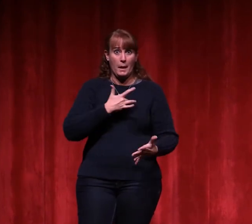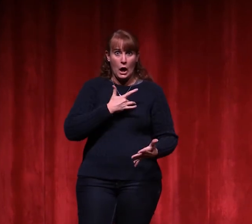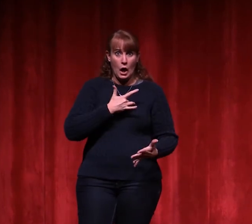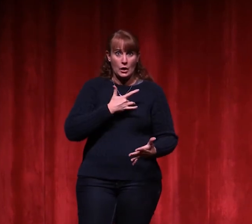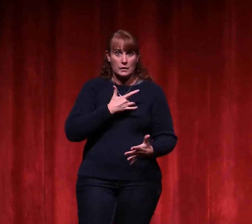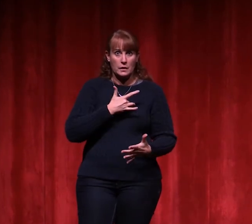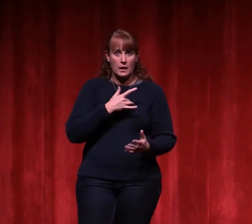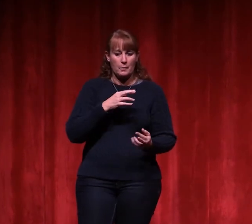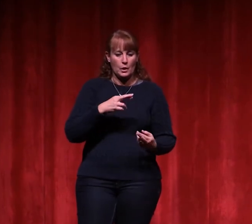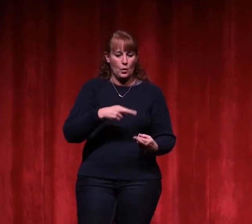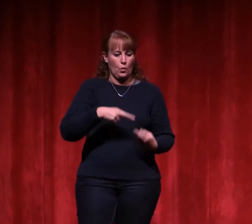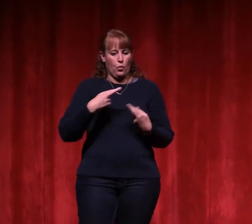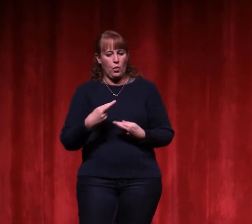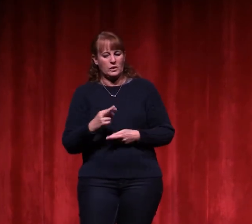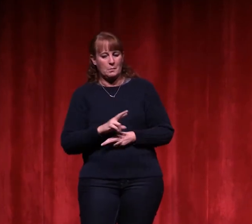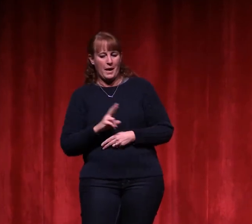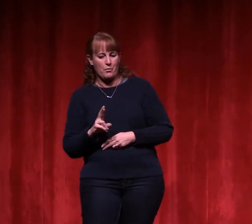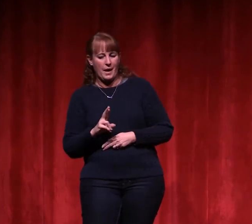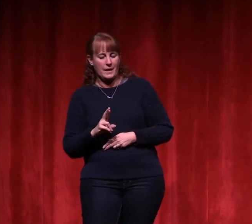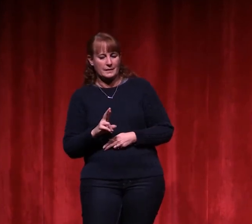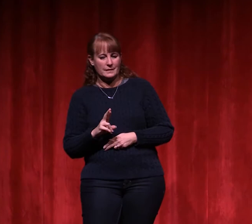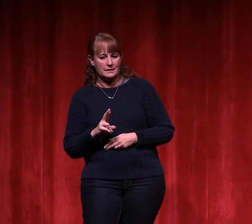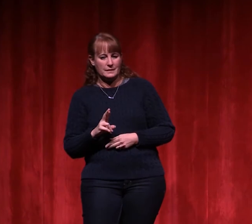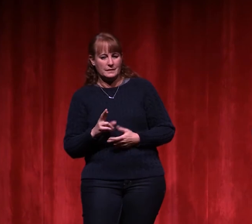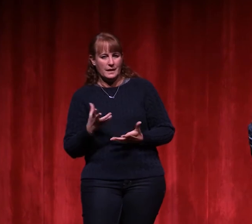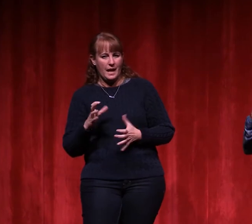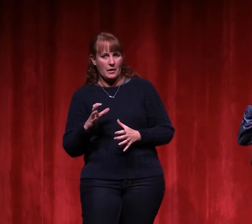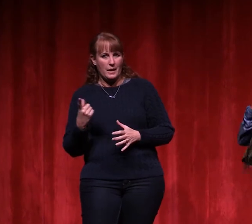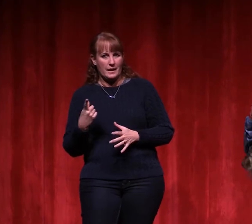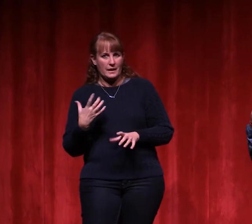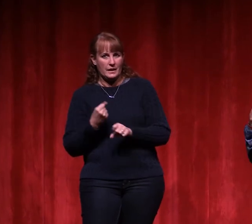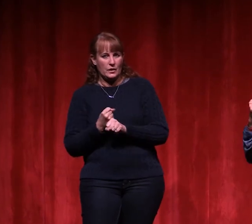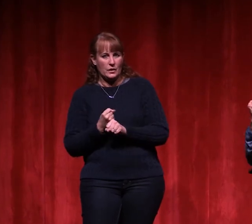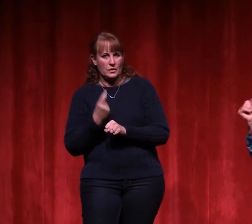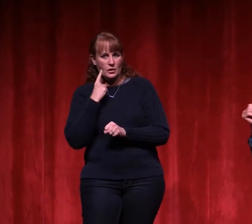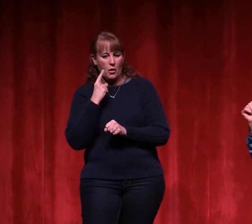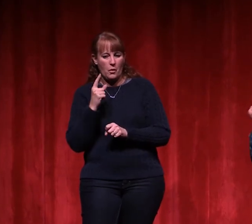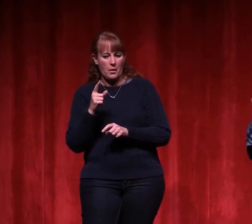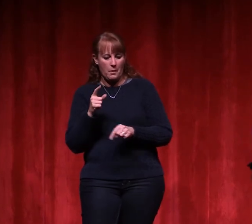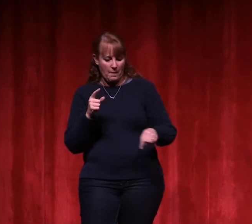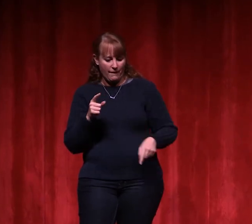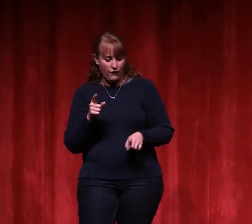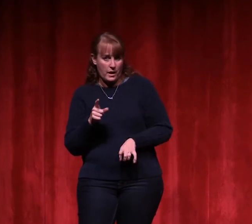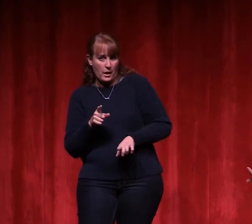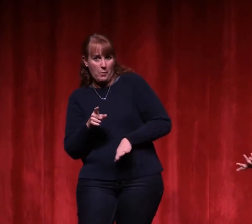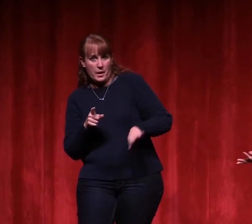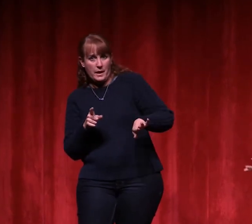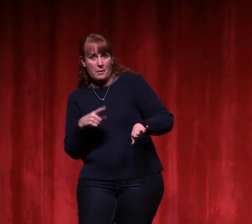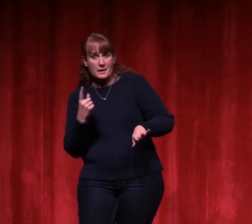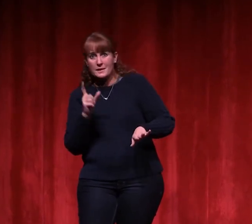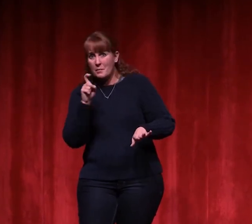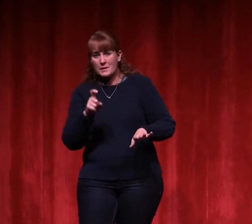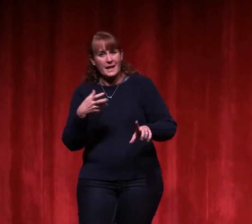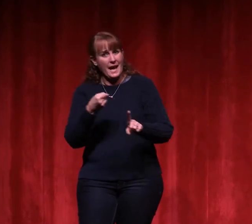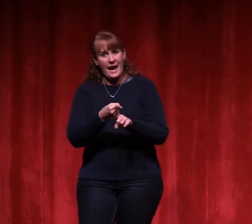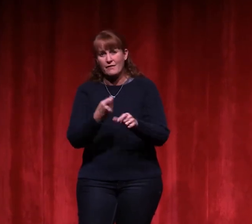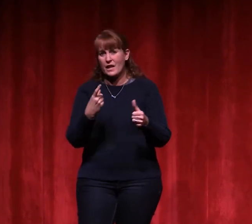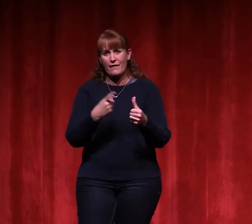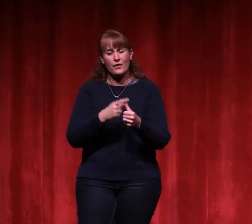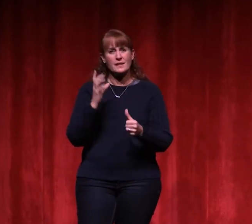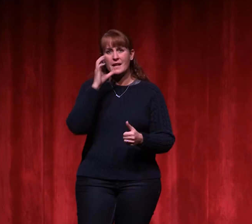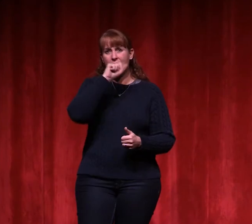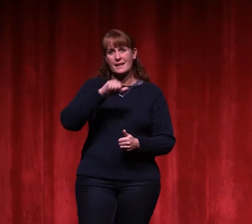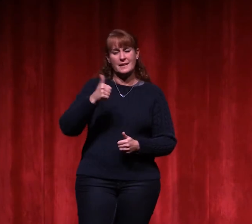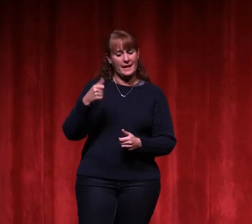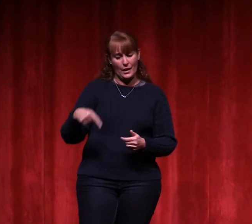to my right a little bit. And I'm going to want something to get around on, so I'm going to put my foot up, and something's going to have to hit first. I guess it'll be